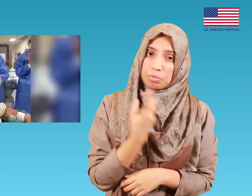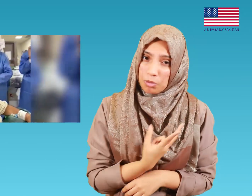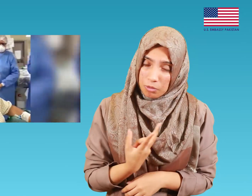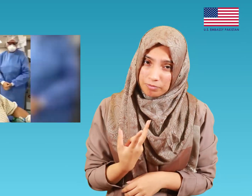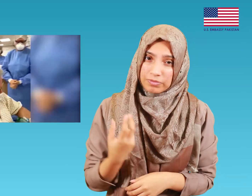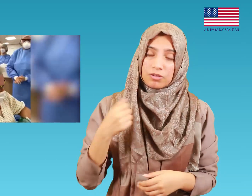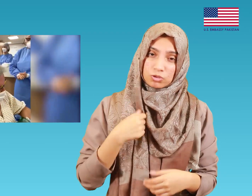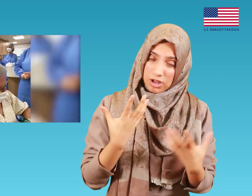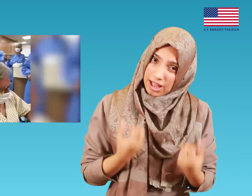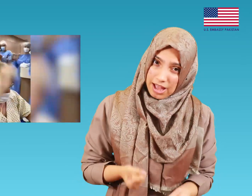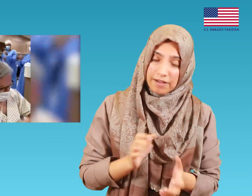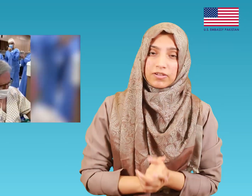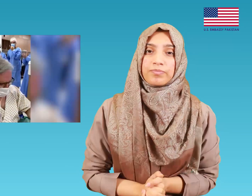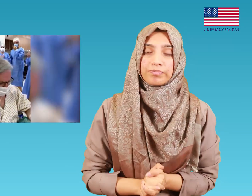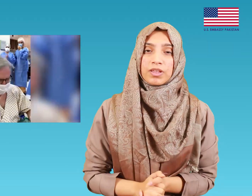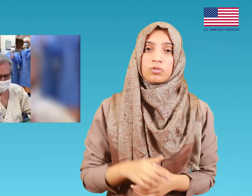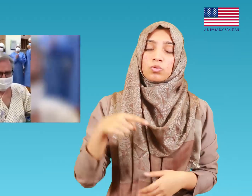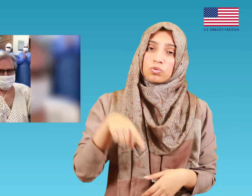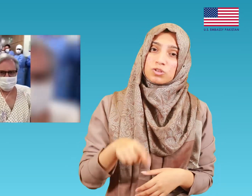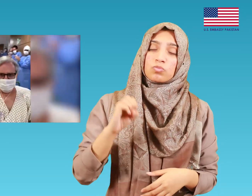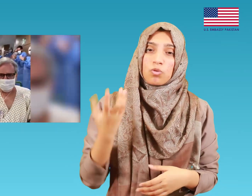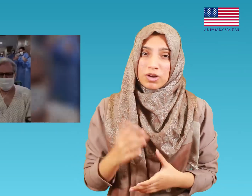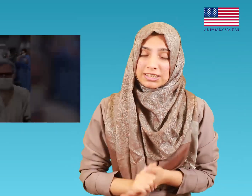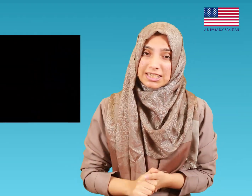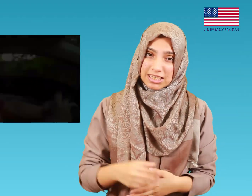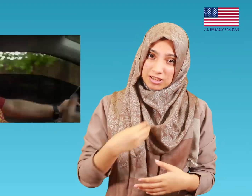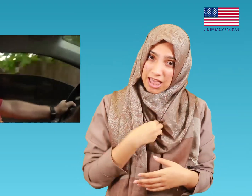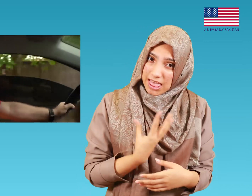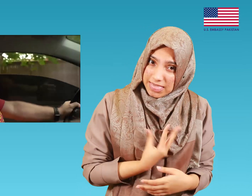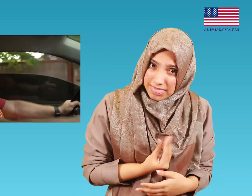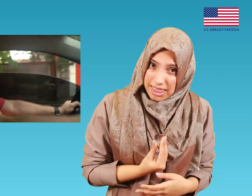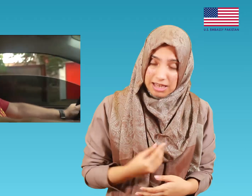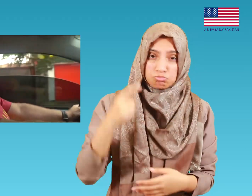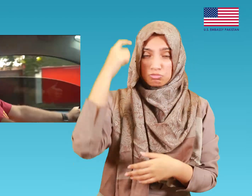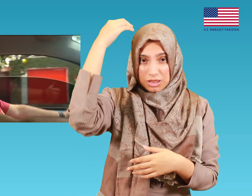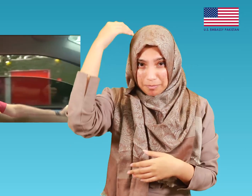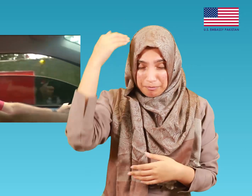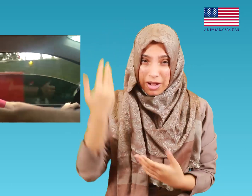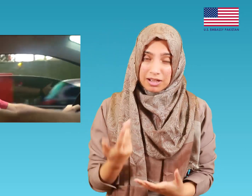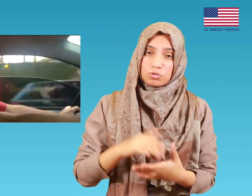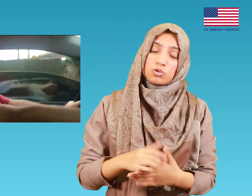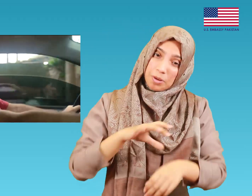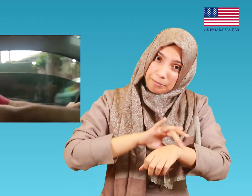heart, and brain, which increases the risk of long-term health problems.